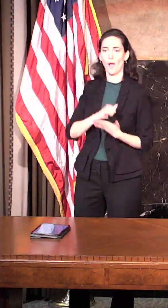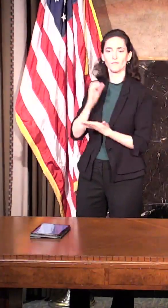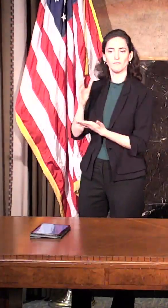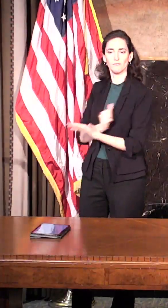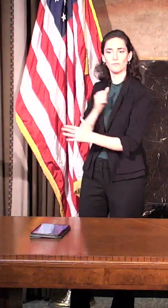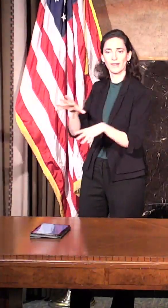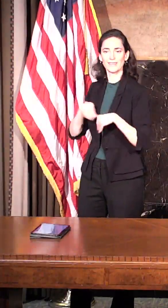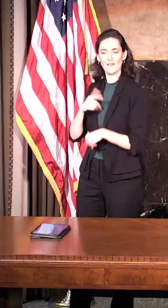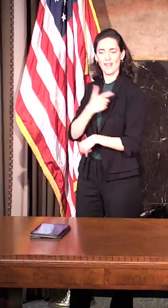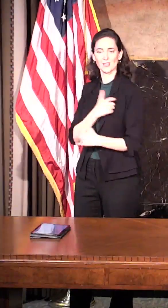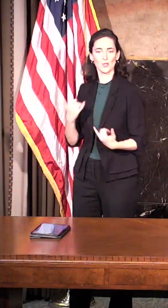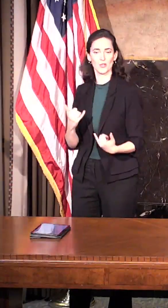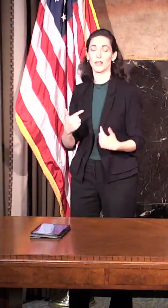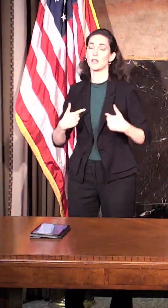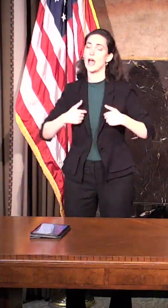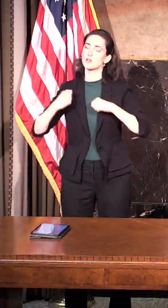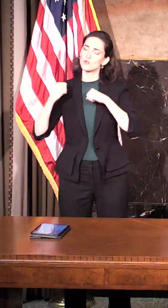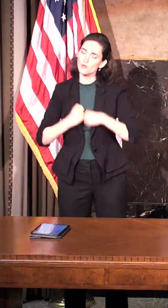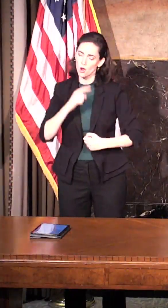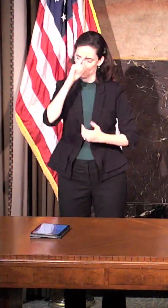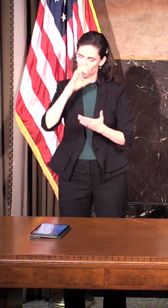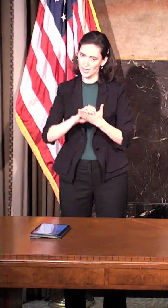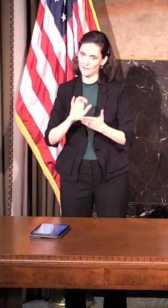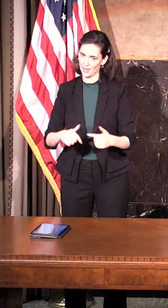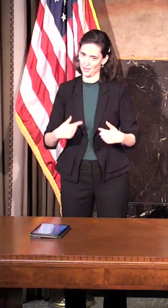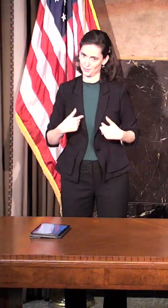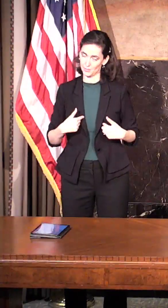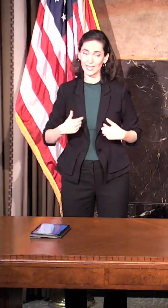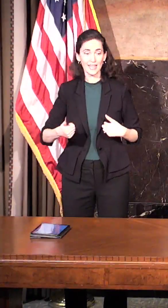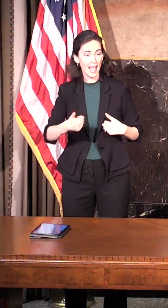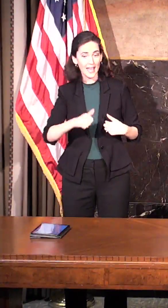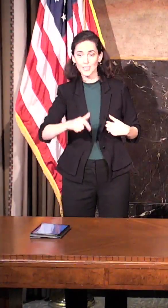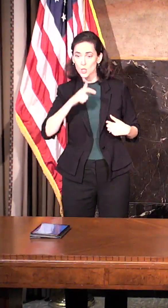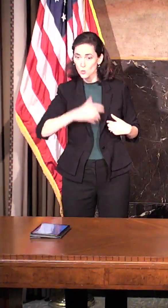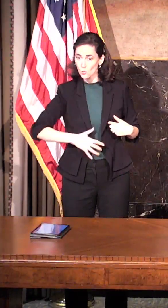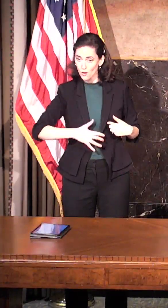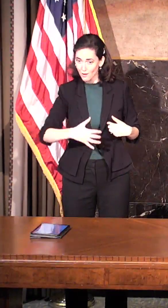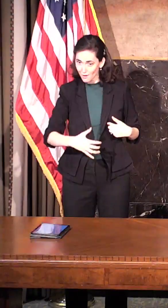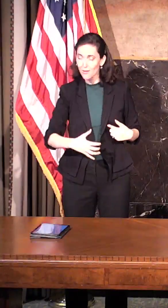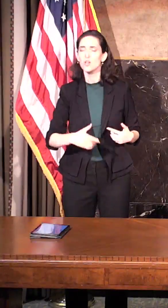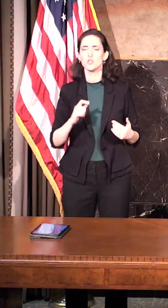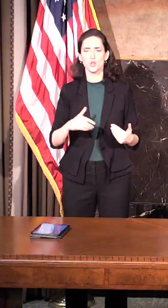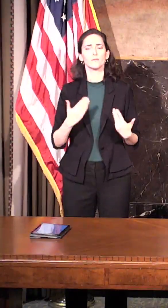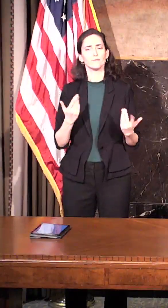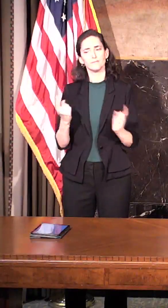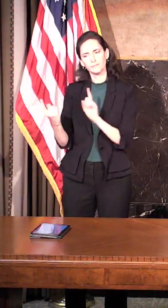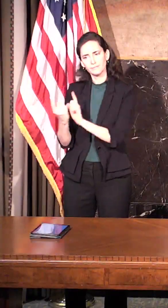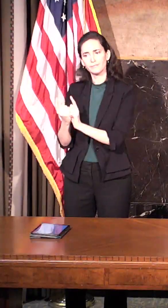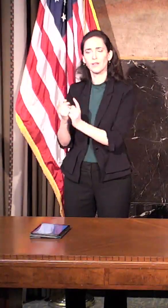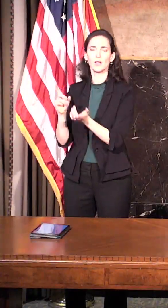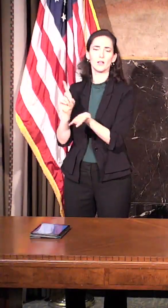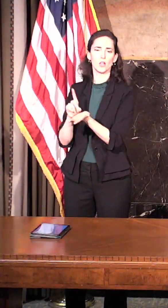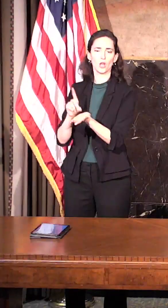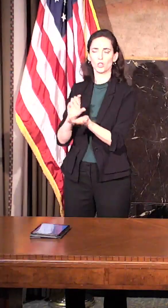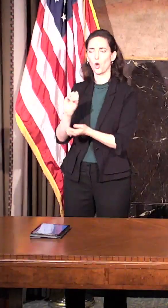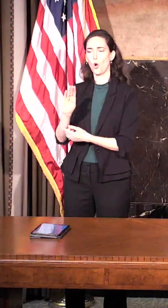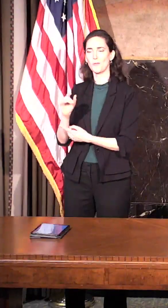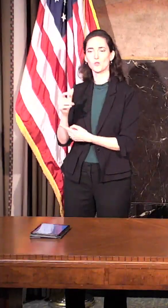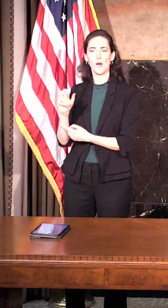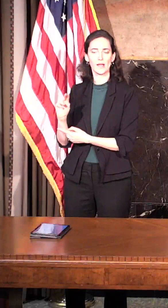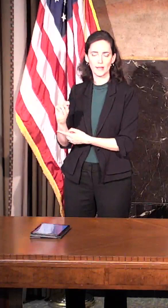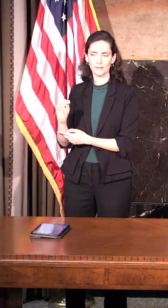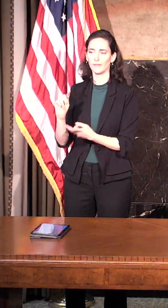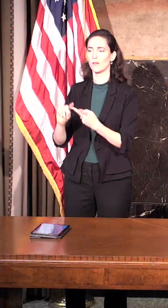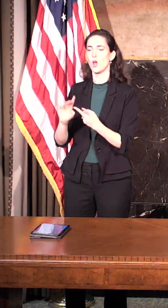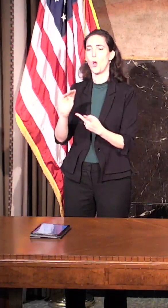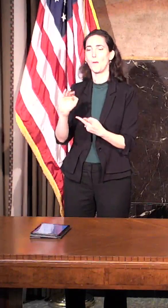So I'm a big believer in this, and I think anyone who is expecting should go have a conversation with their obstetrician or midwife.